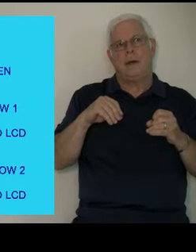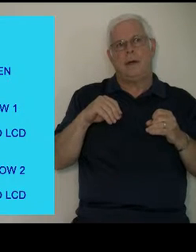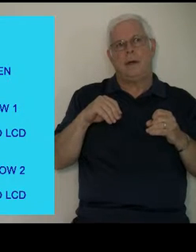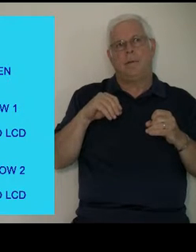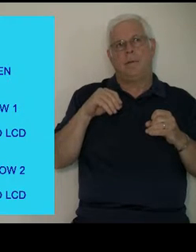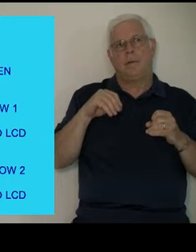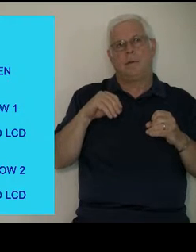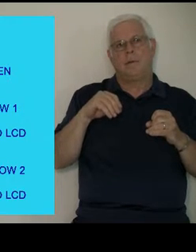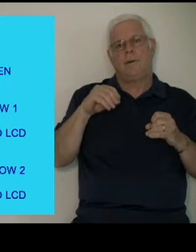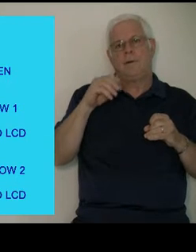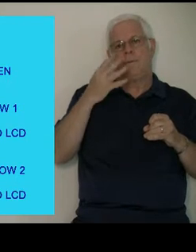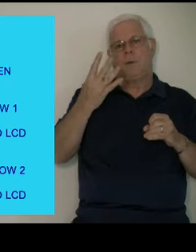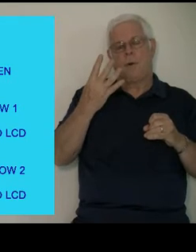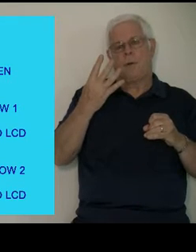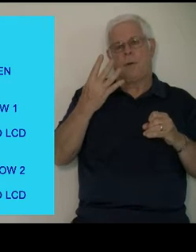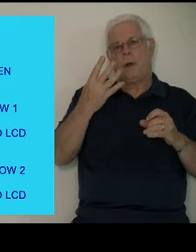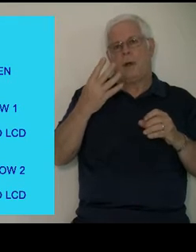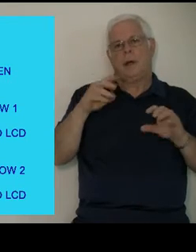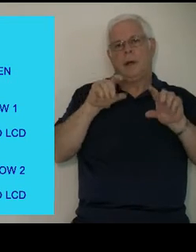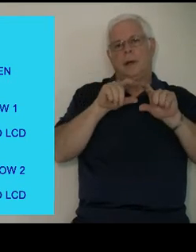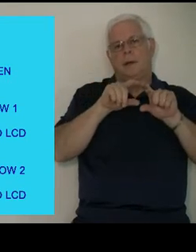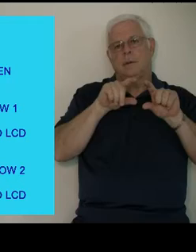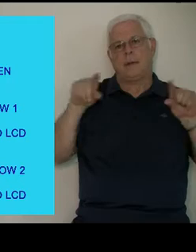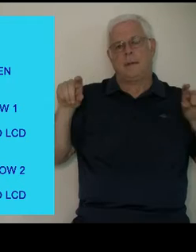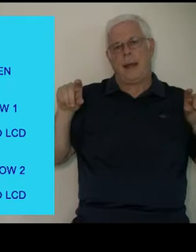the fourth command,